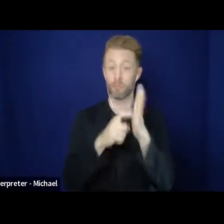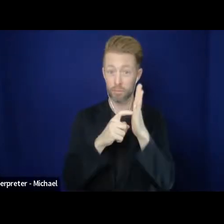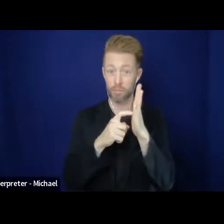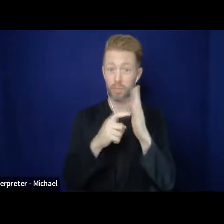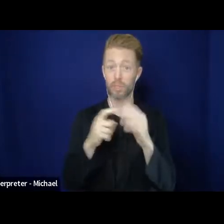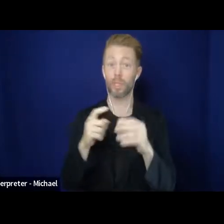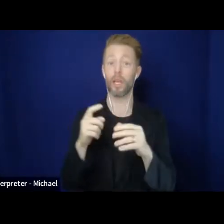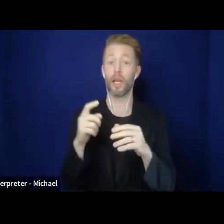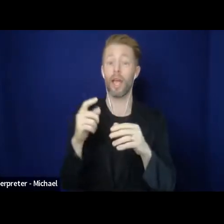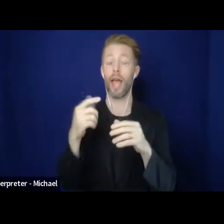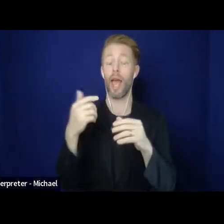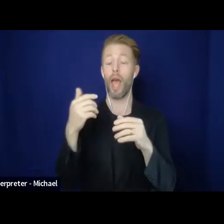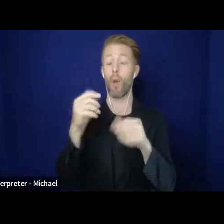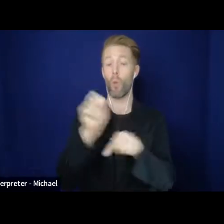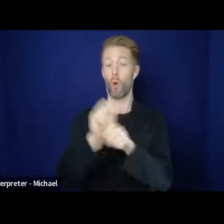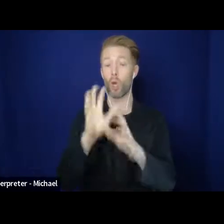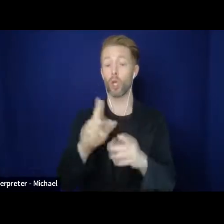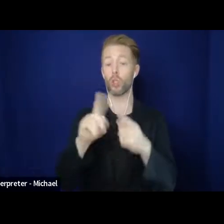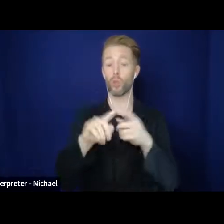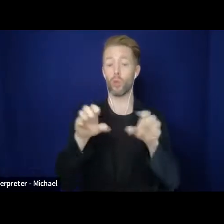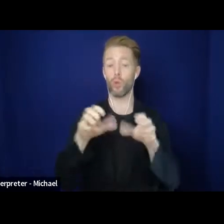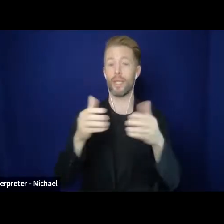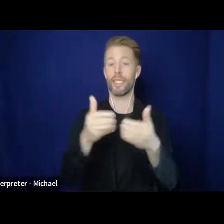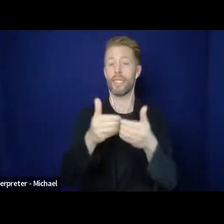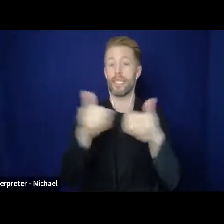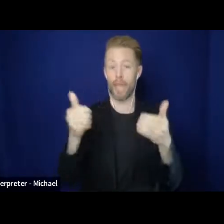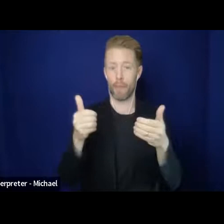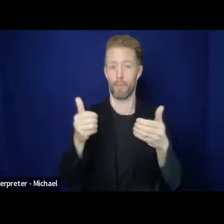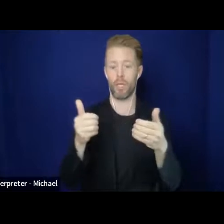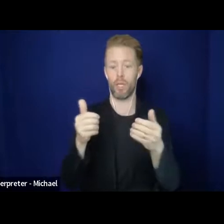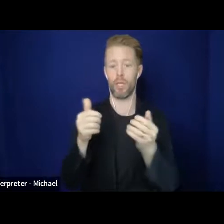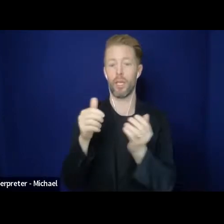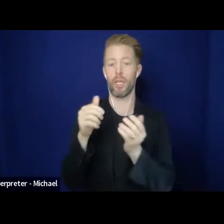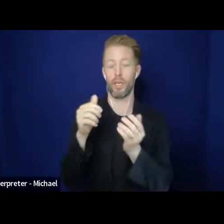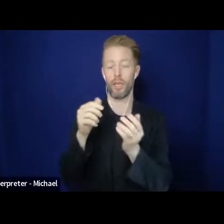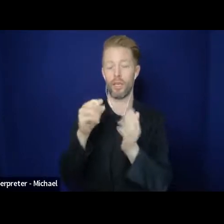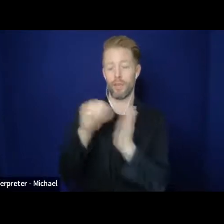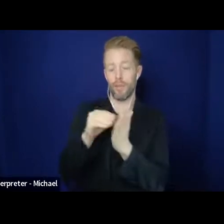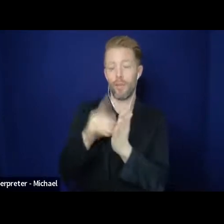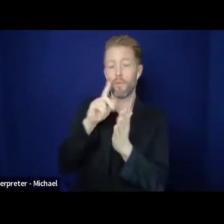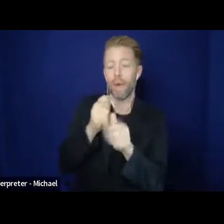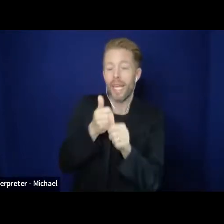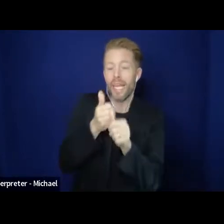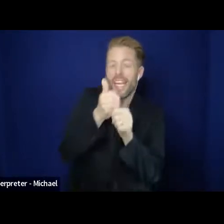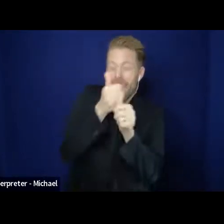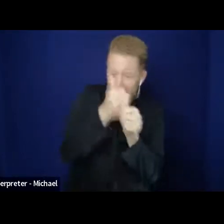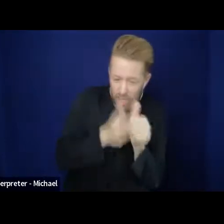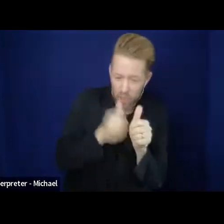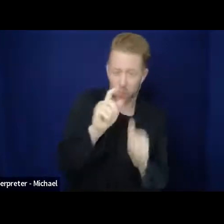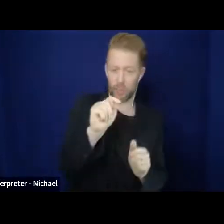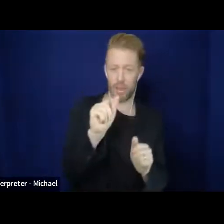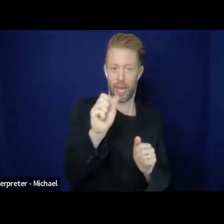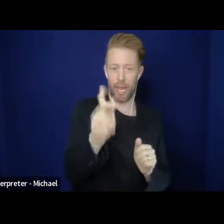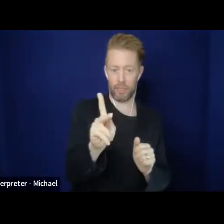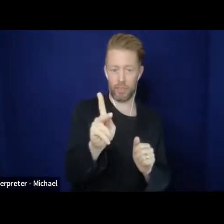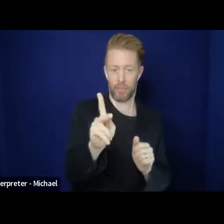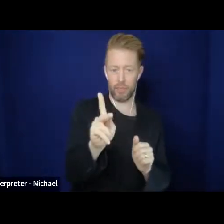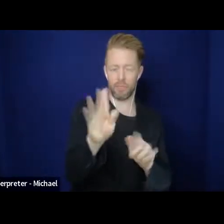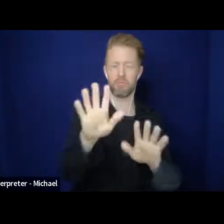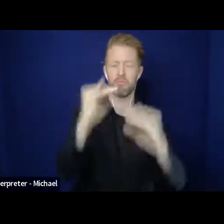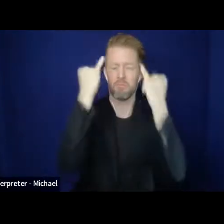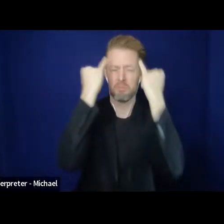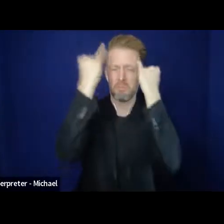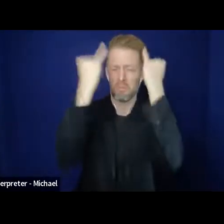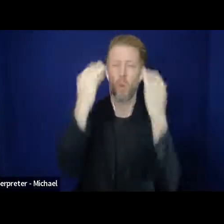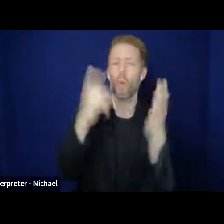a separate entry for every individual task they perform. Think about that. You're a disabled person,